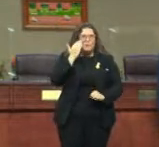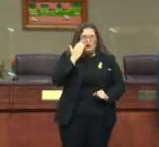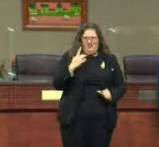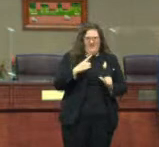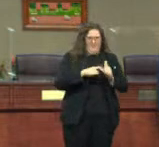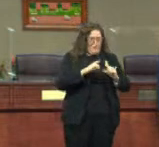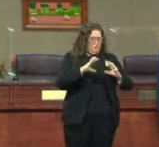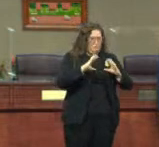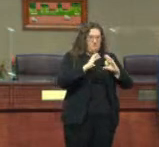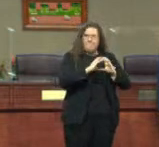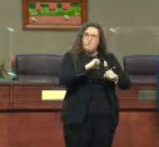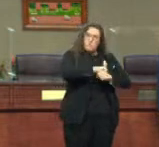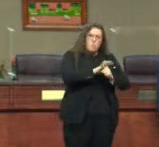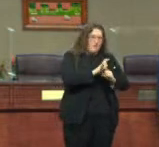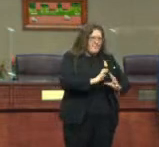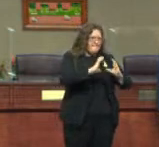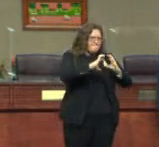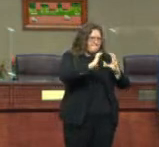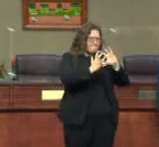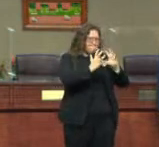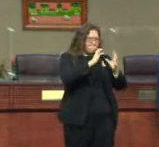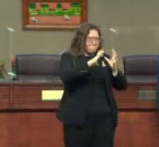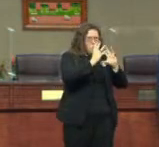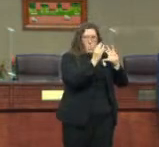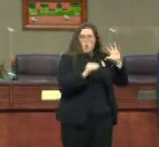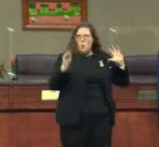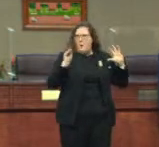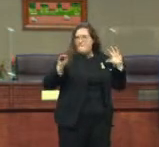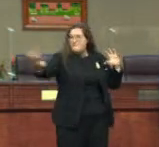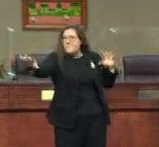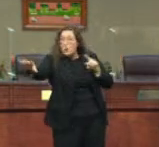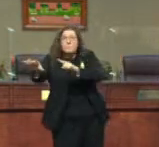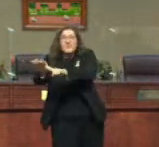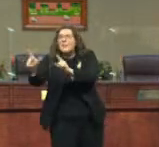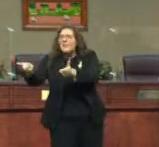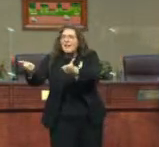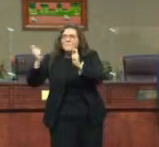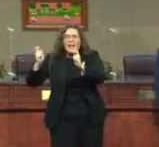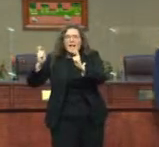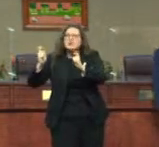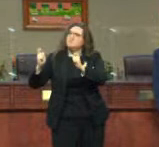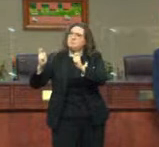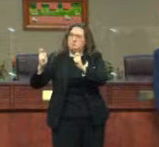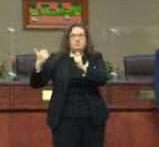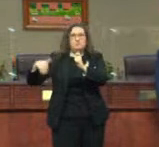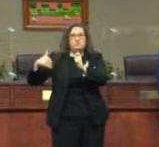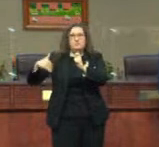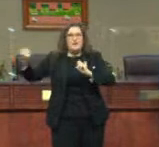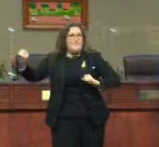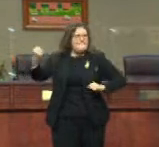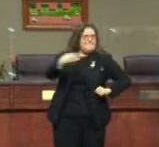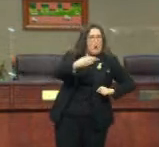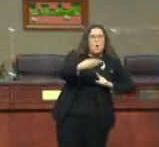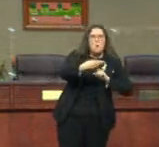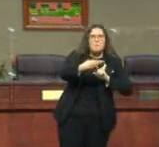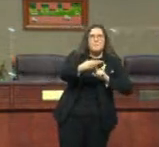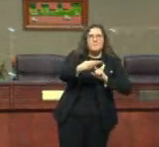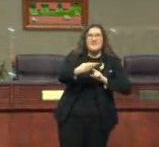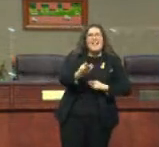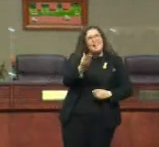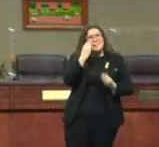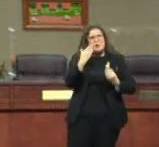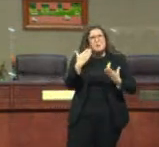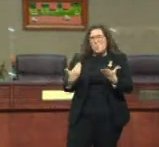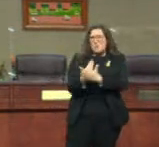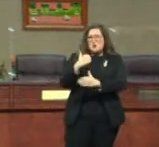around everywhere, in 4 months could be the dominant variant. And it transmits very fast.